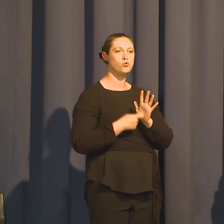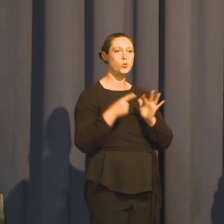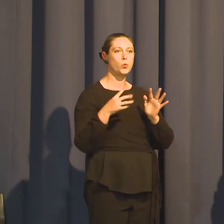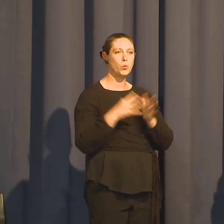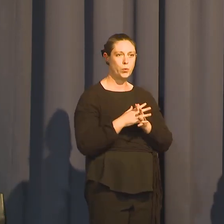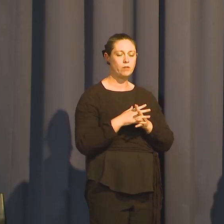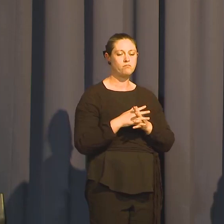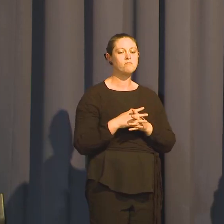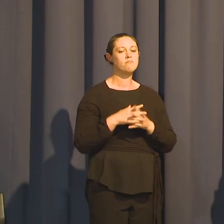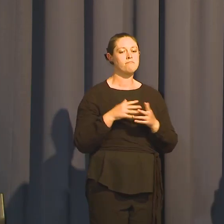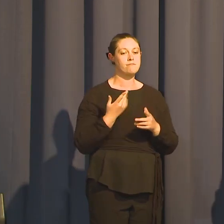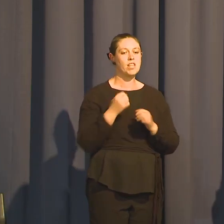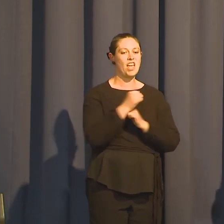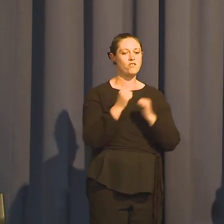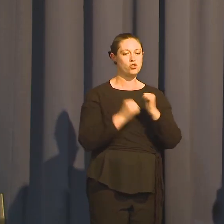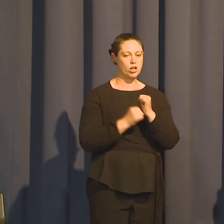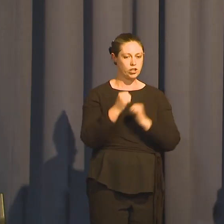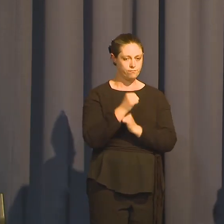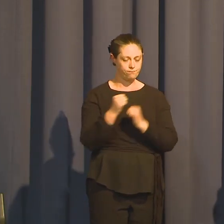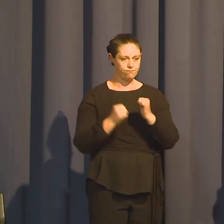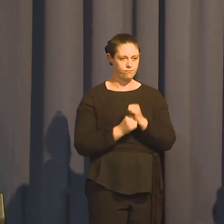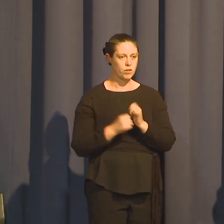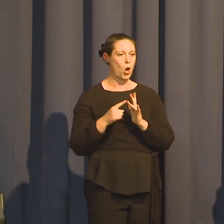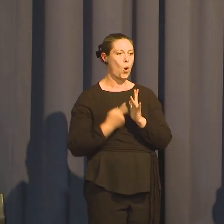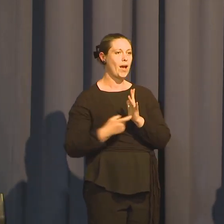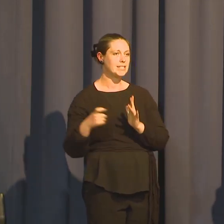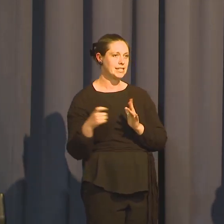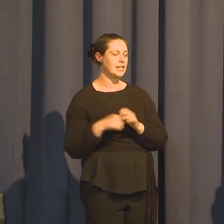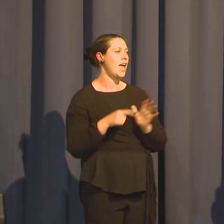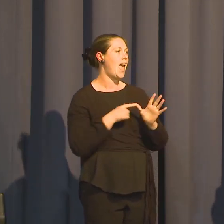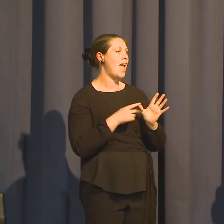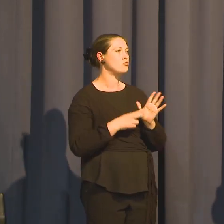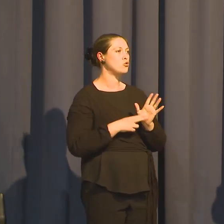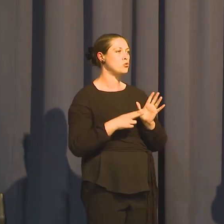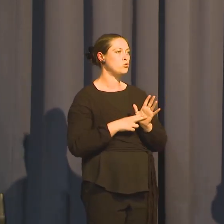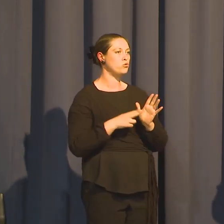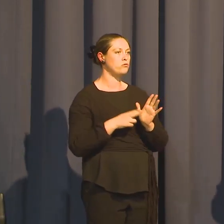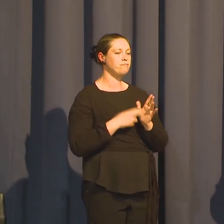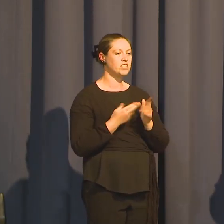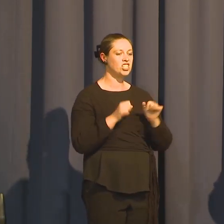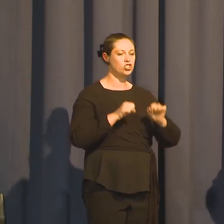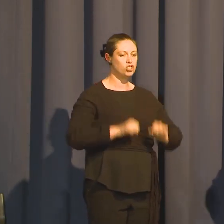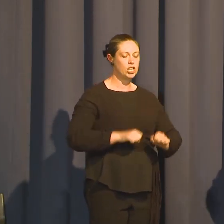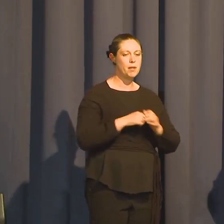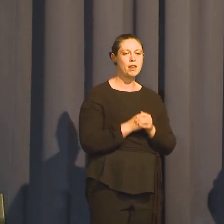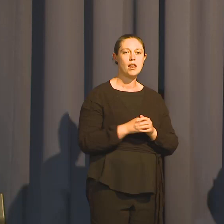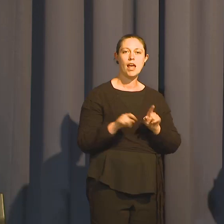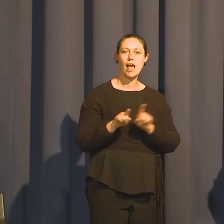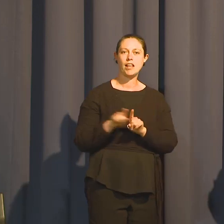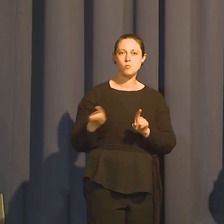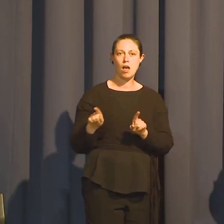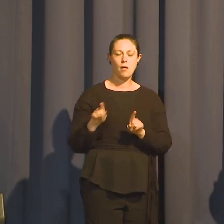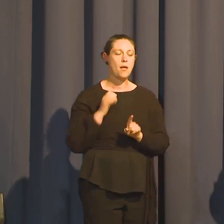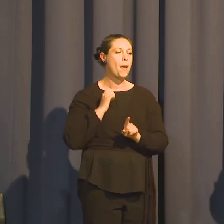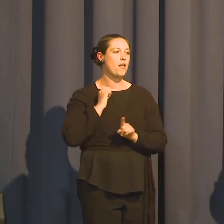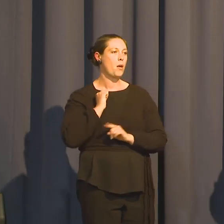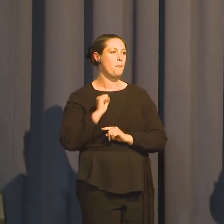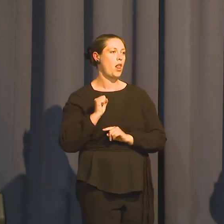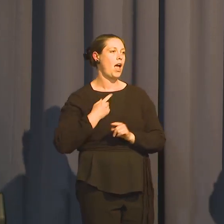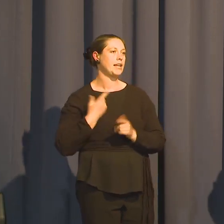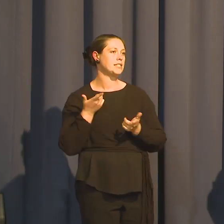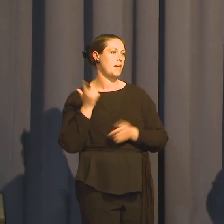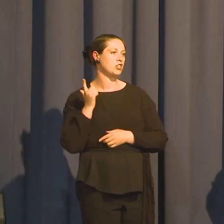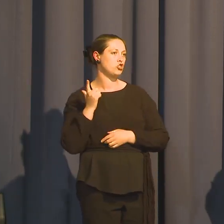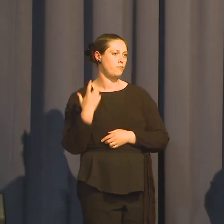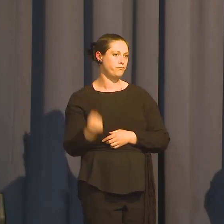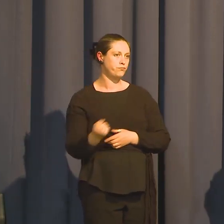Regional Council, we've got Andrew Newton, Chairman, and we've got Richard Saunders, who's the Manager of Compliance.